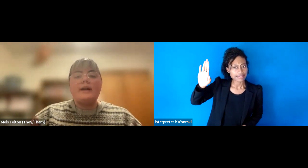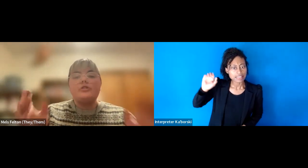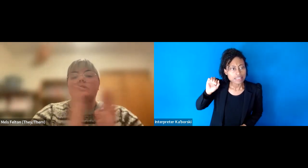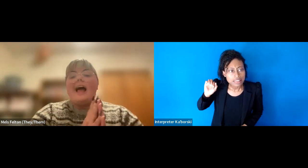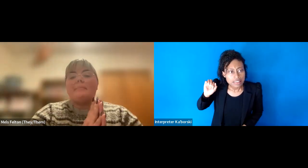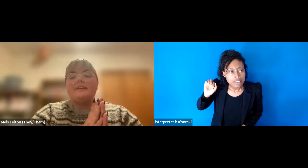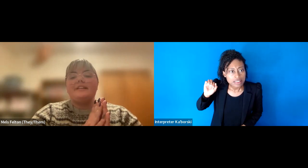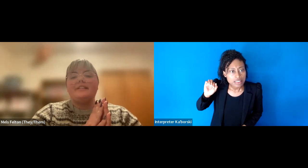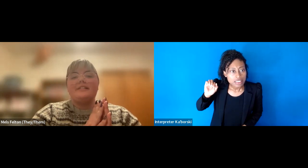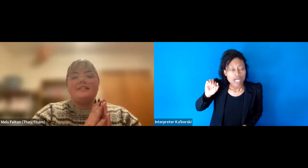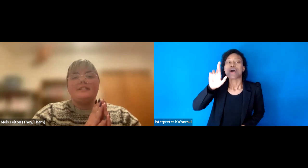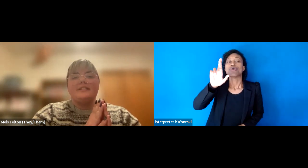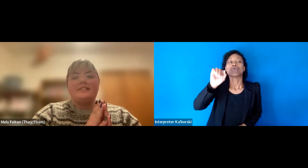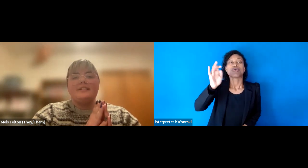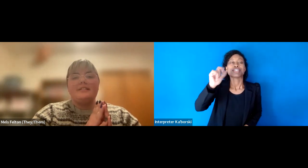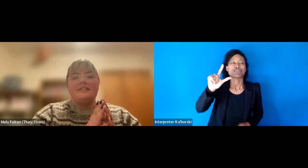Oh, Rachel clapped.